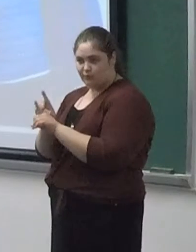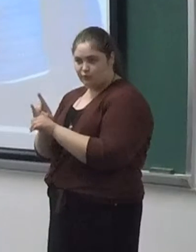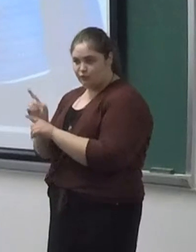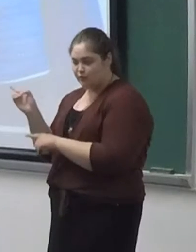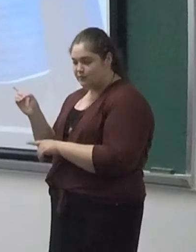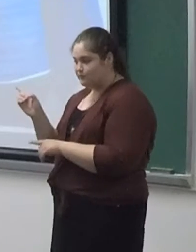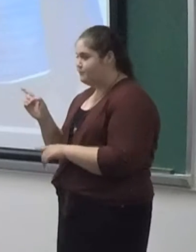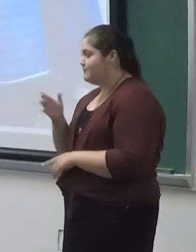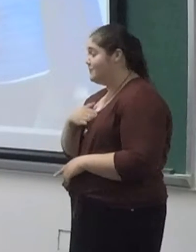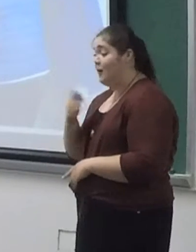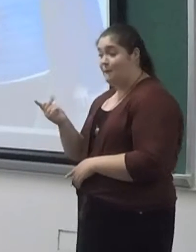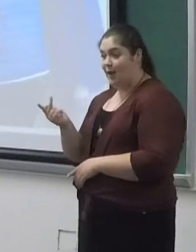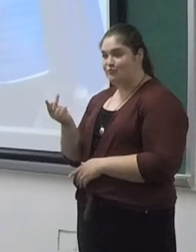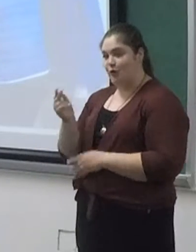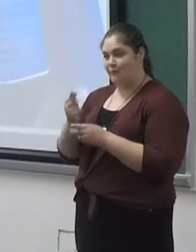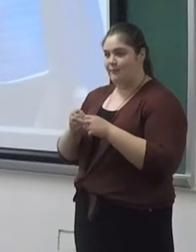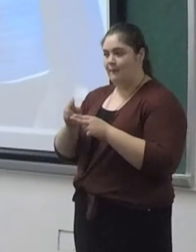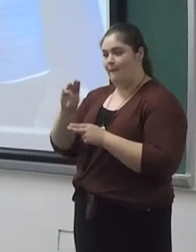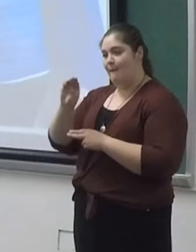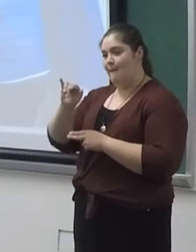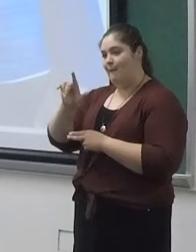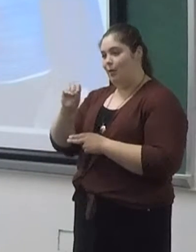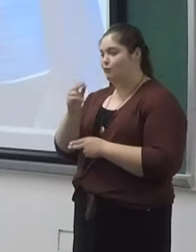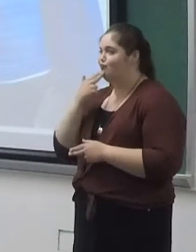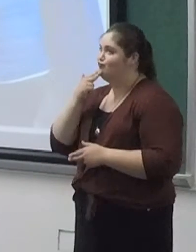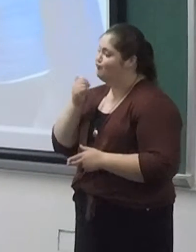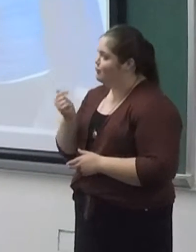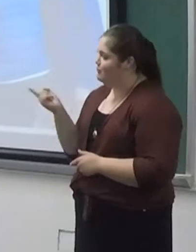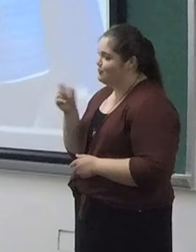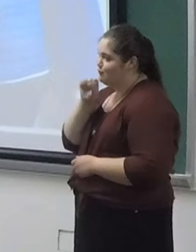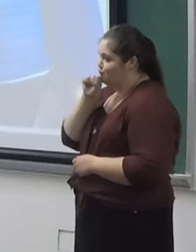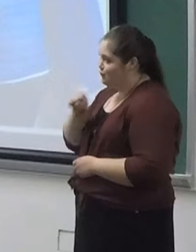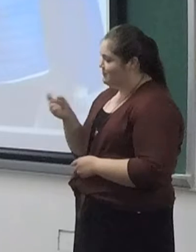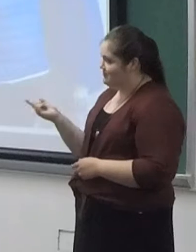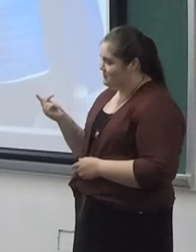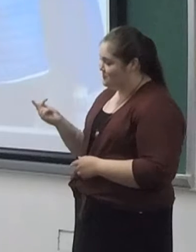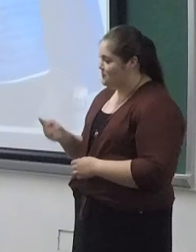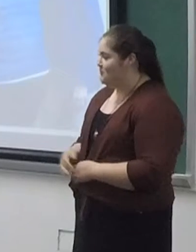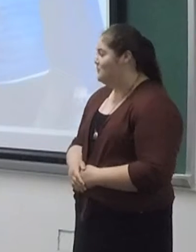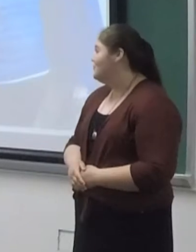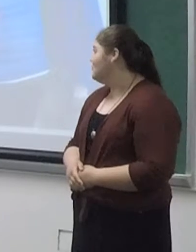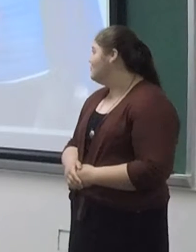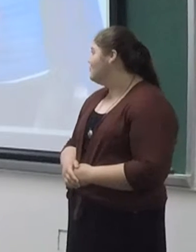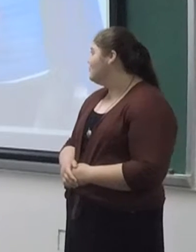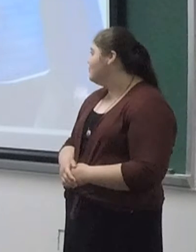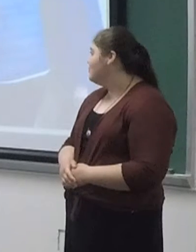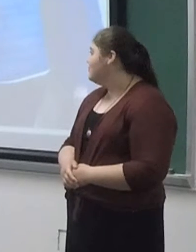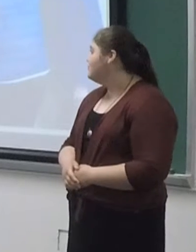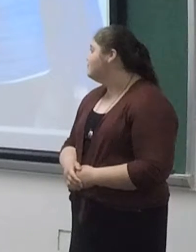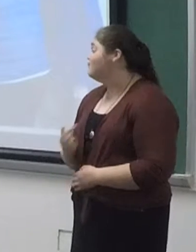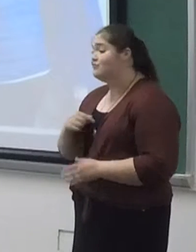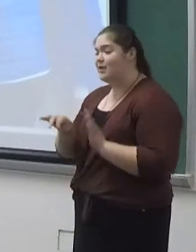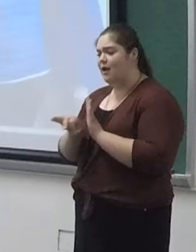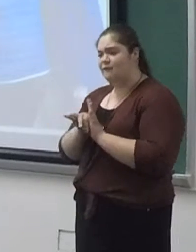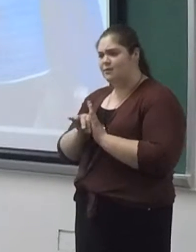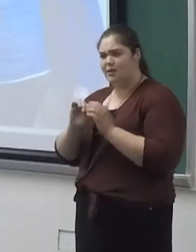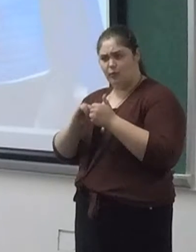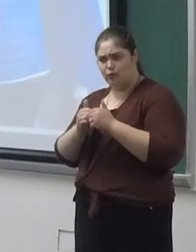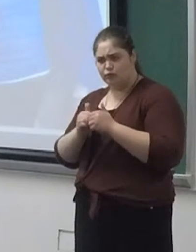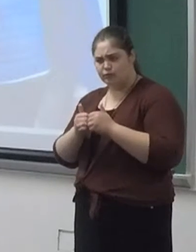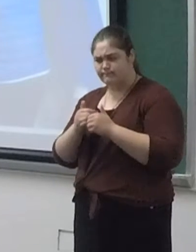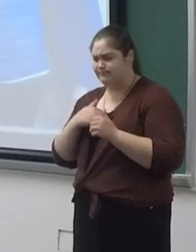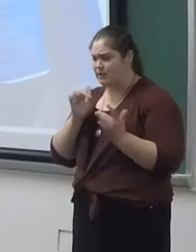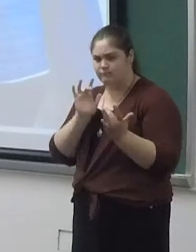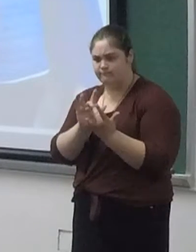We bonded over my dog Milo because he's really cute and she liked him. And I actually found her because I was